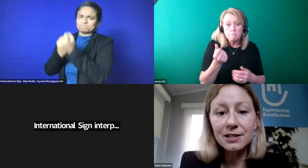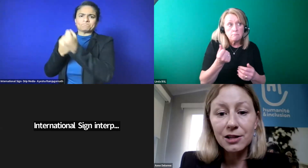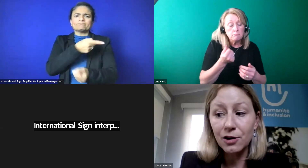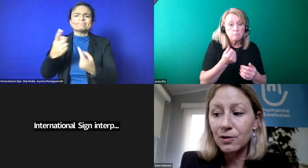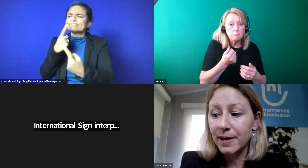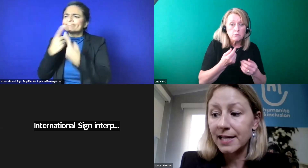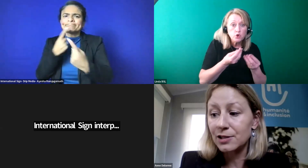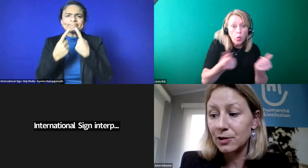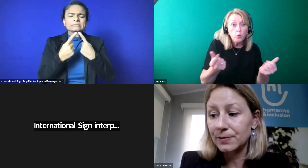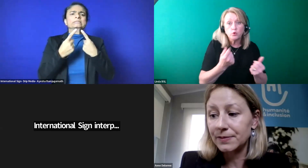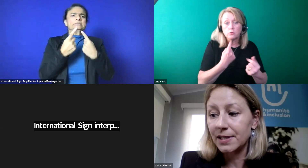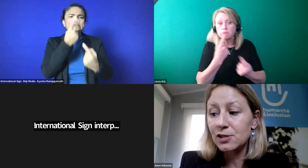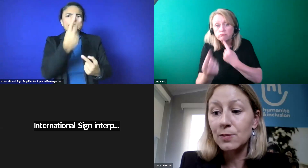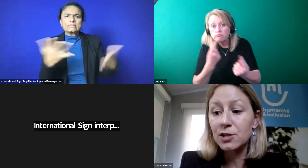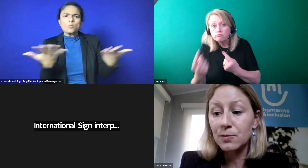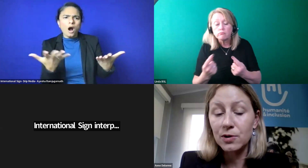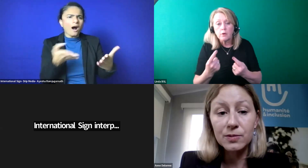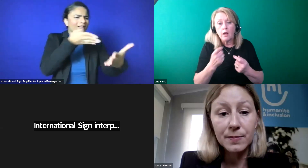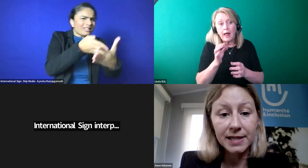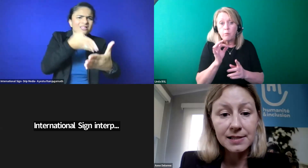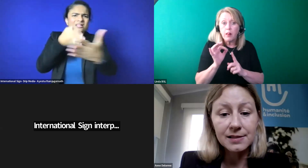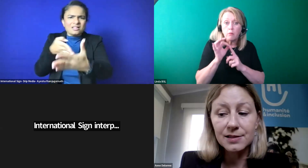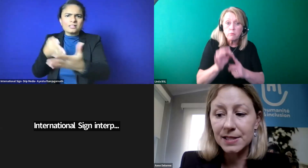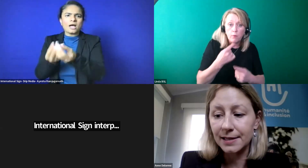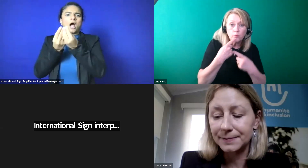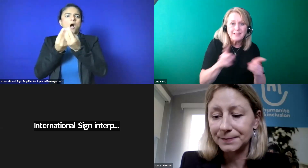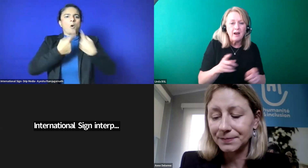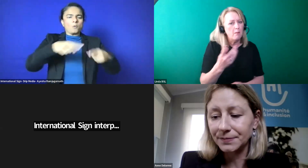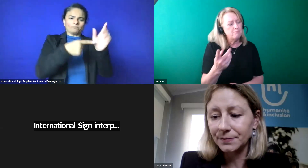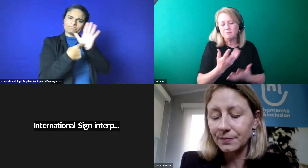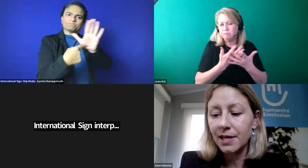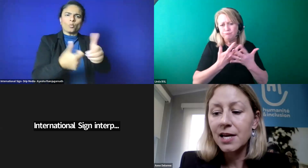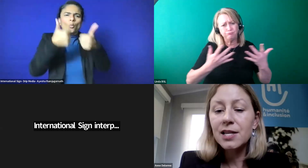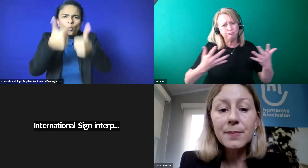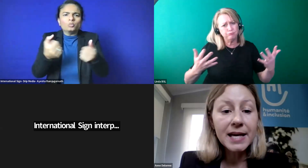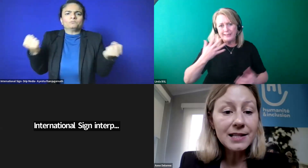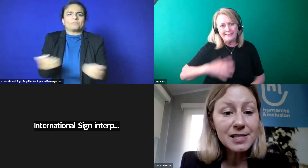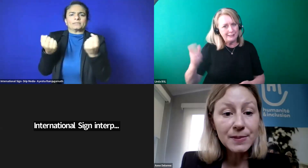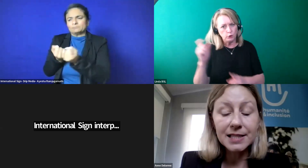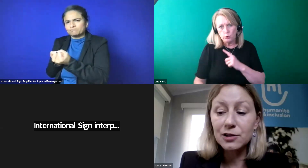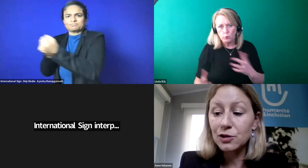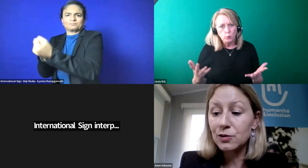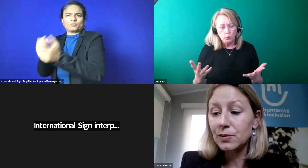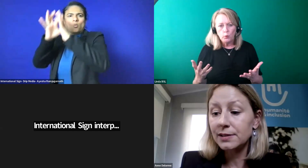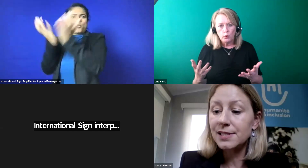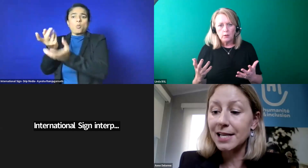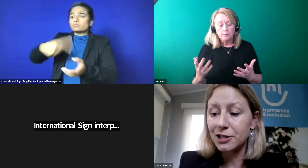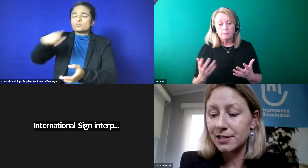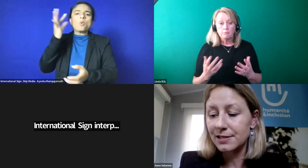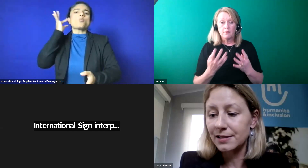there's still a long way to go, and so much more remains to be done. The panel is split into